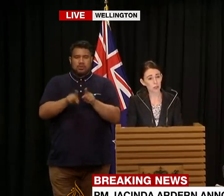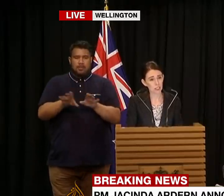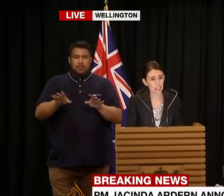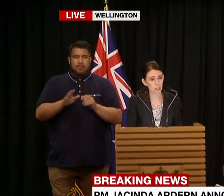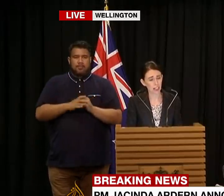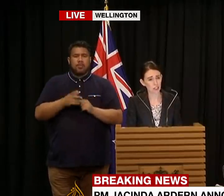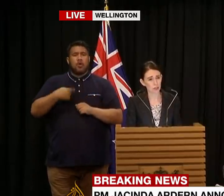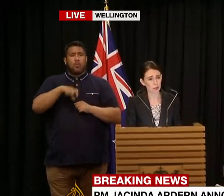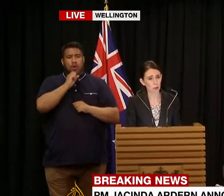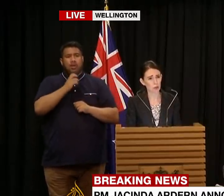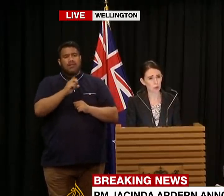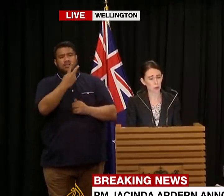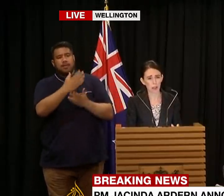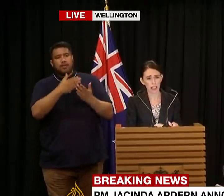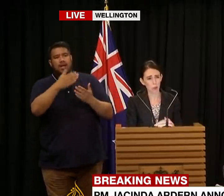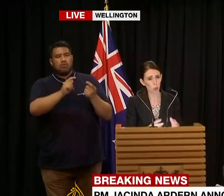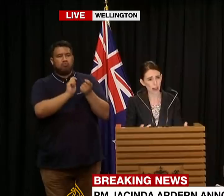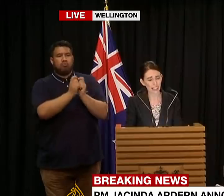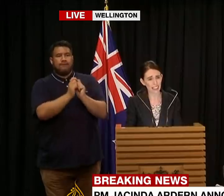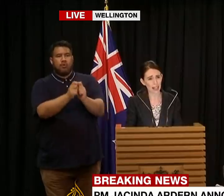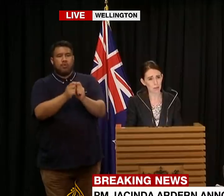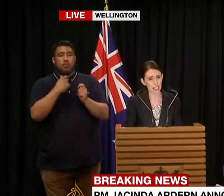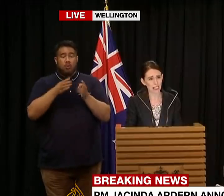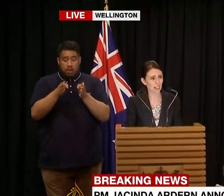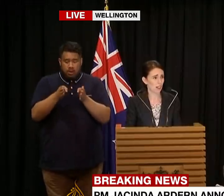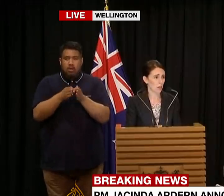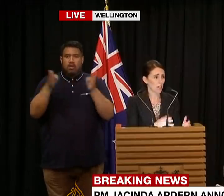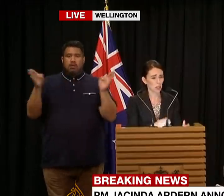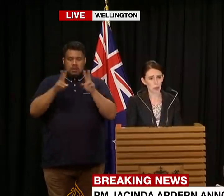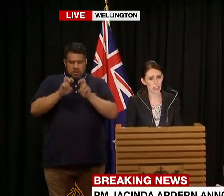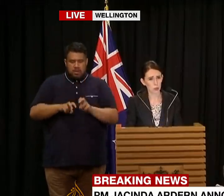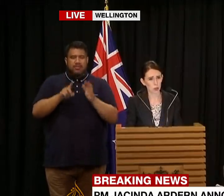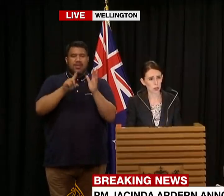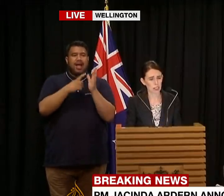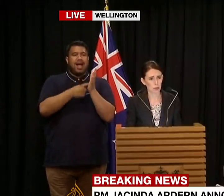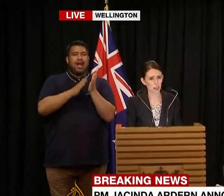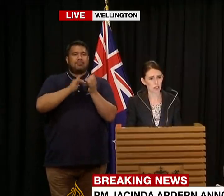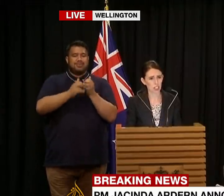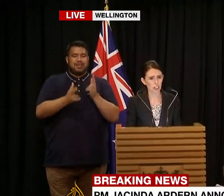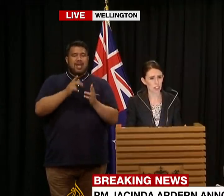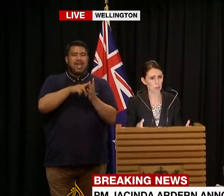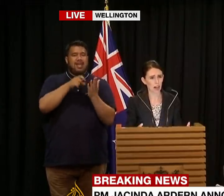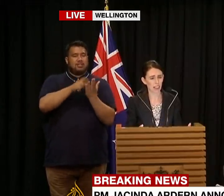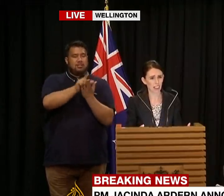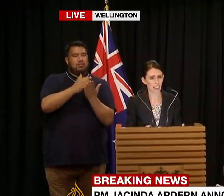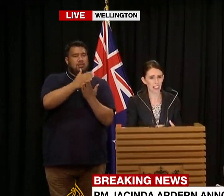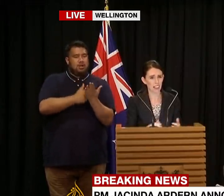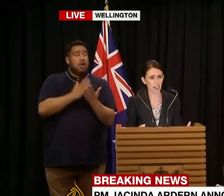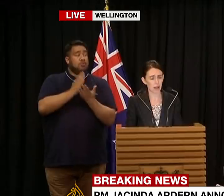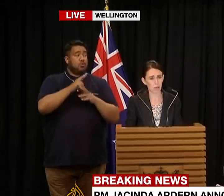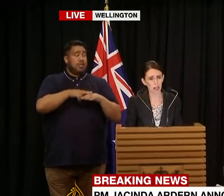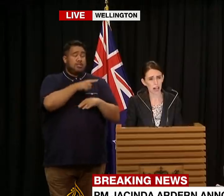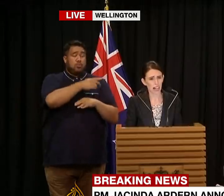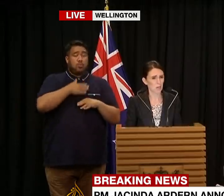going to go through a second tranche of reforms where we'll be looking more widely at the Arms Act. I imagine the police will want to look at some of those changes in parallel to